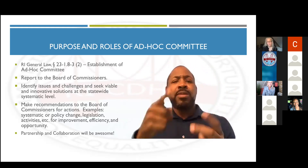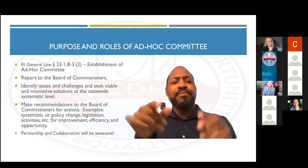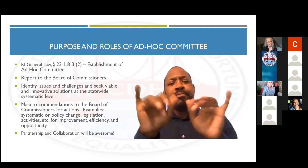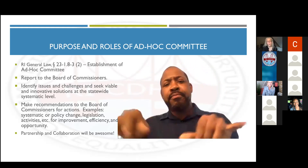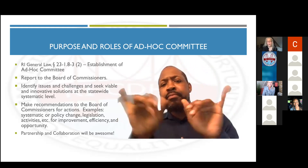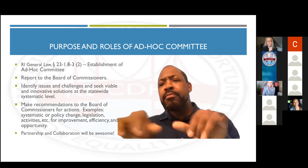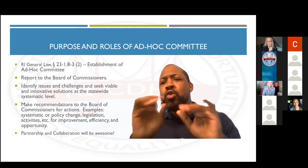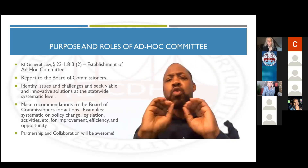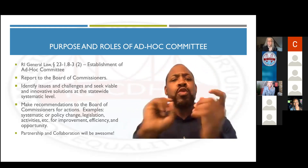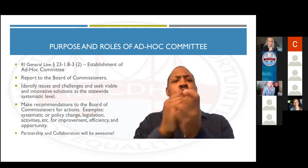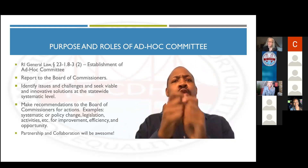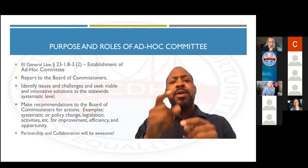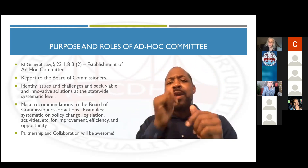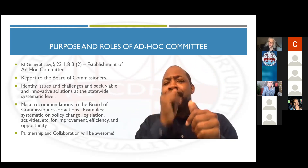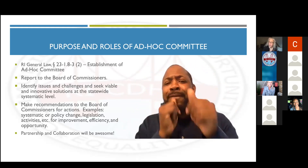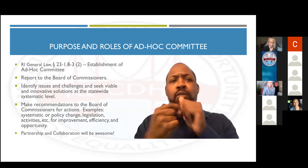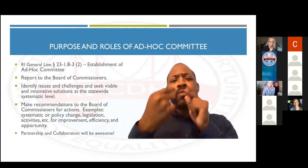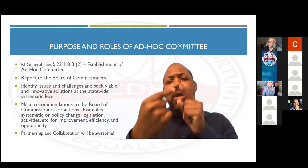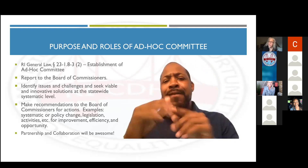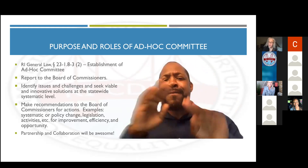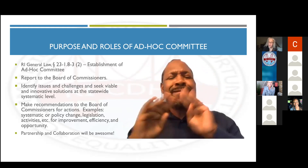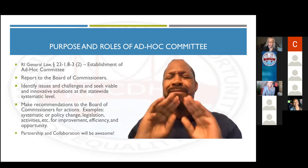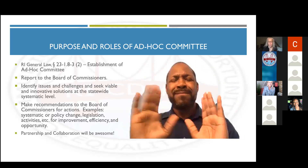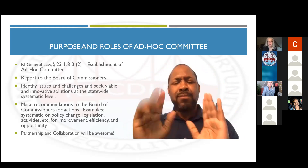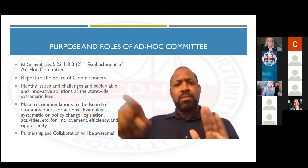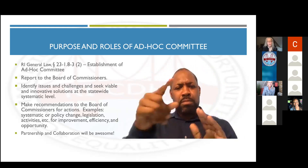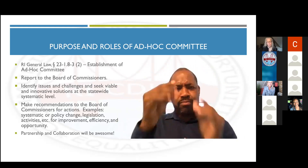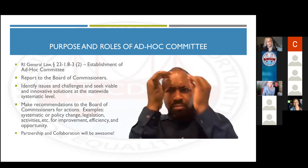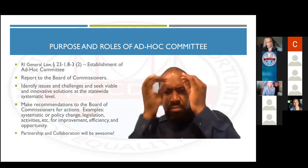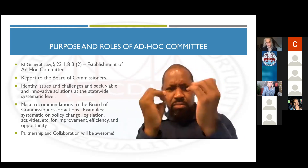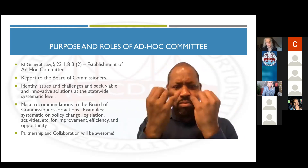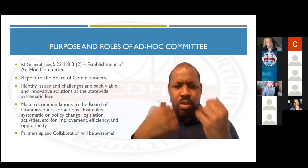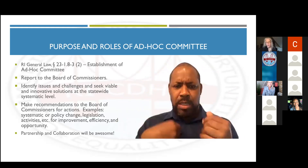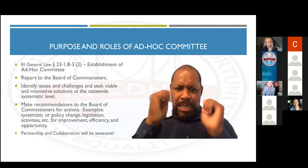we want to be able to make changes that improve the situation. We don't want people struggling and suffering